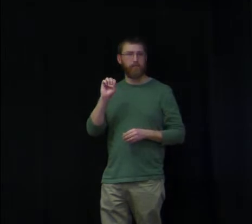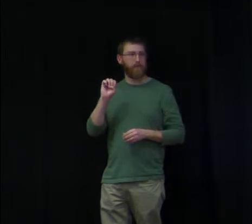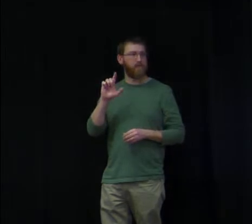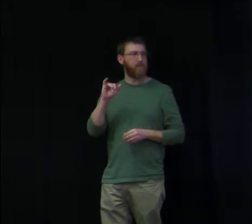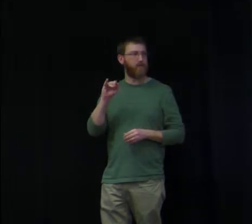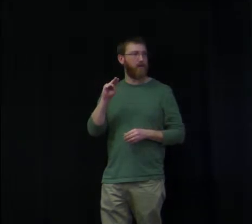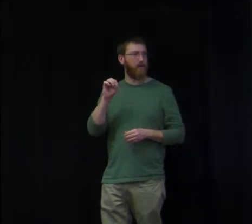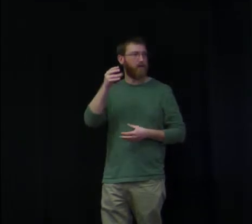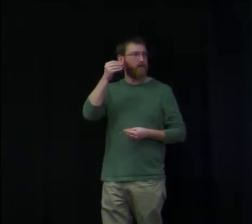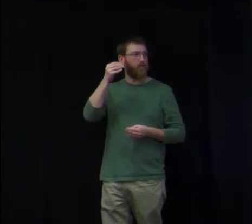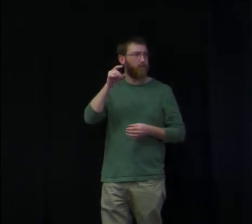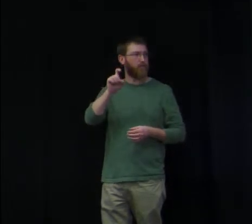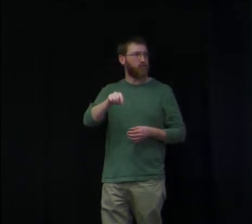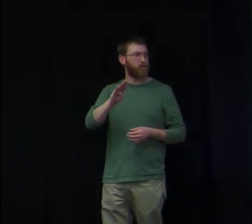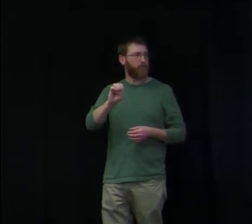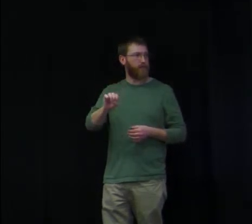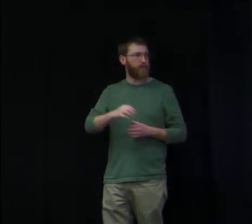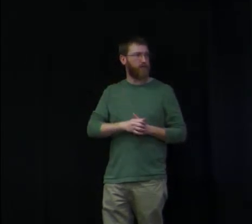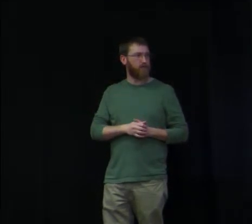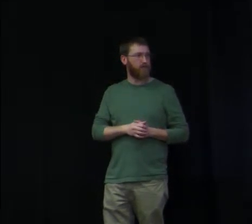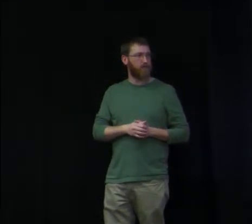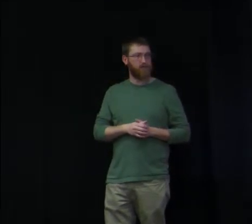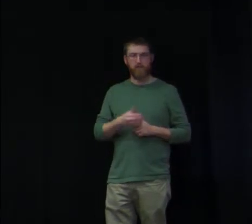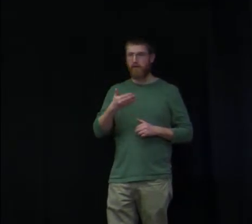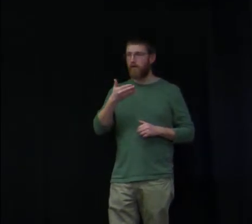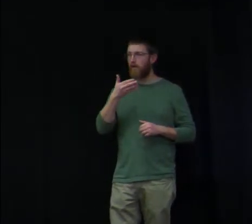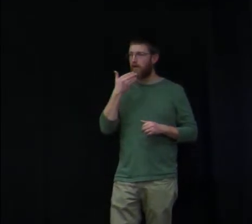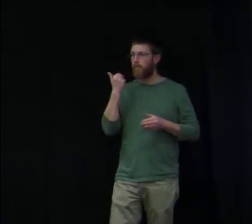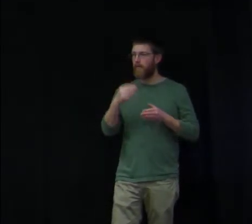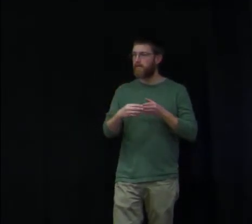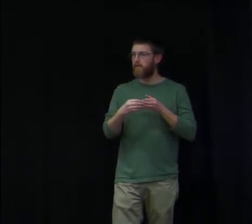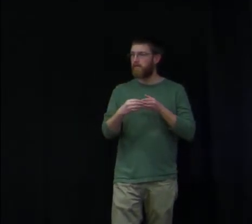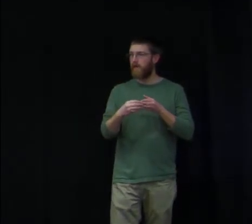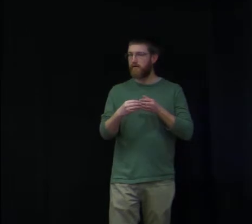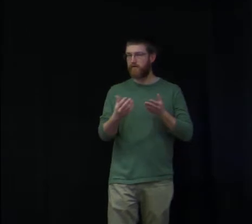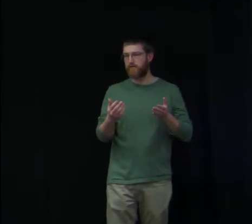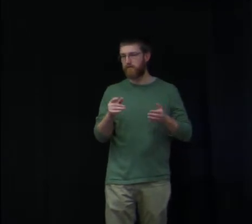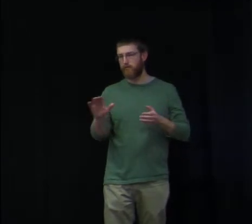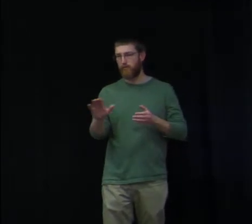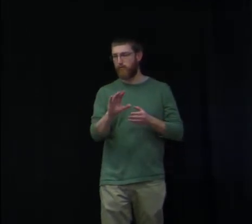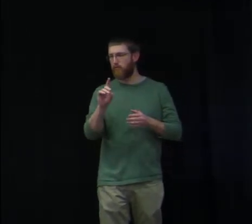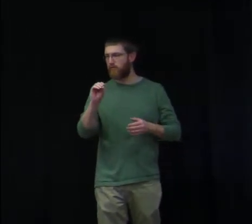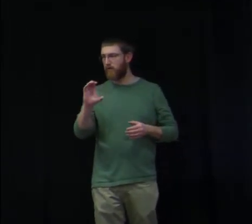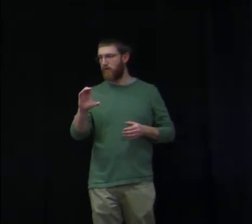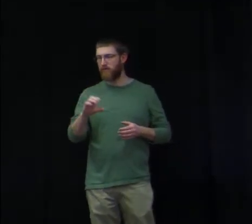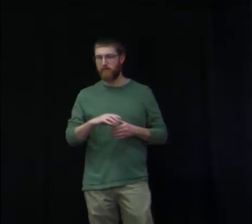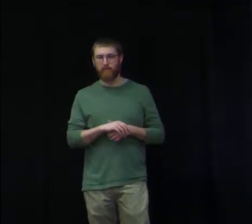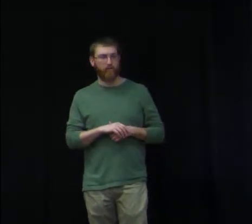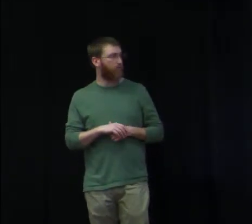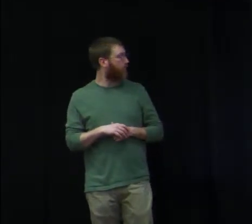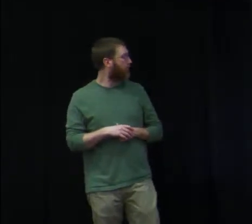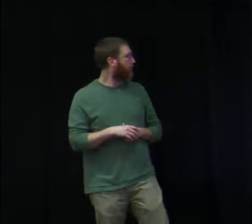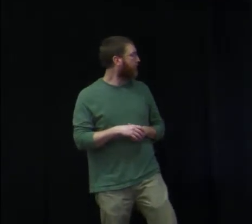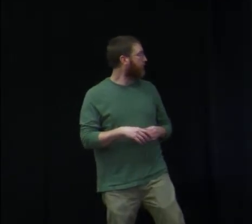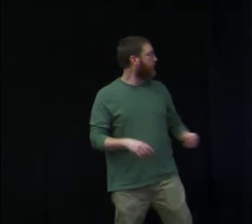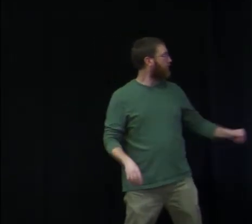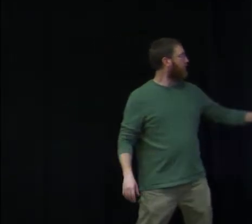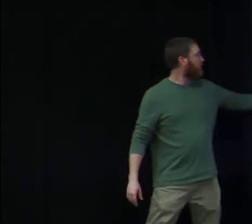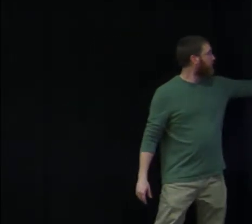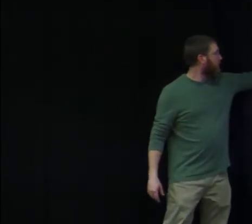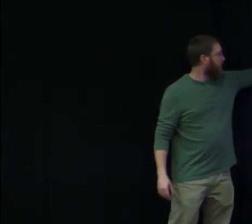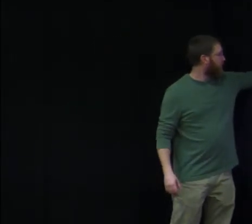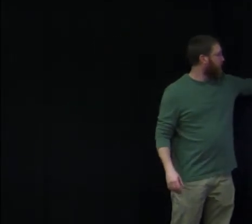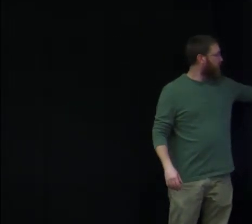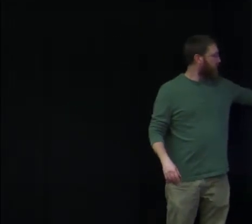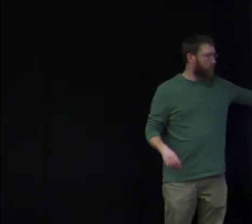be. Well, it's best guidance in your IEP guidance document. Okay, so look at the baseline data over here, because